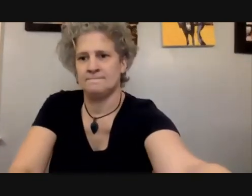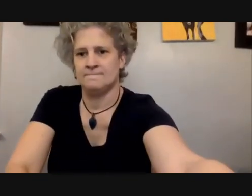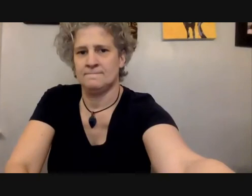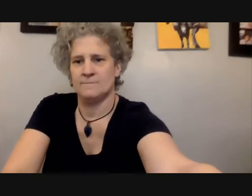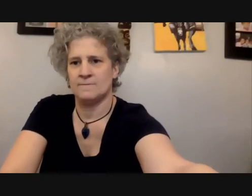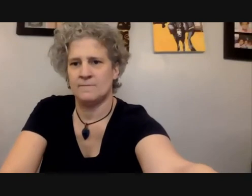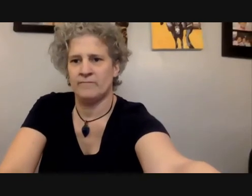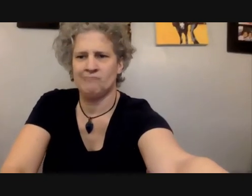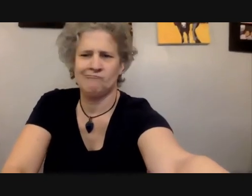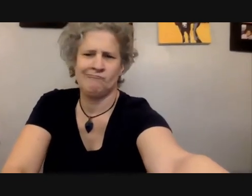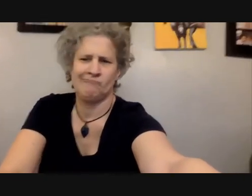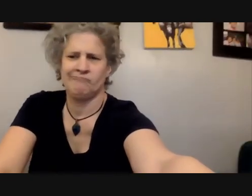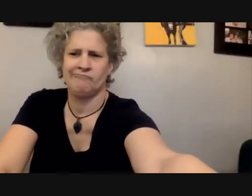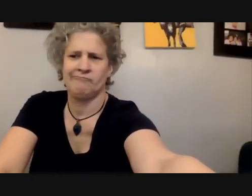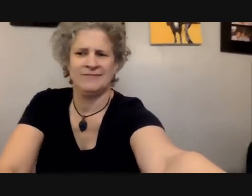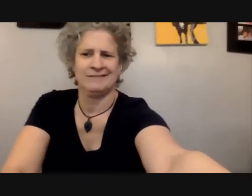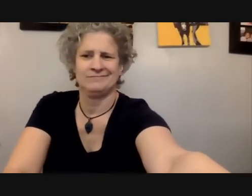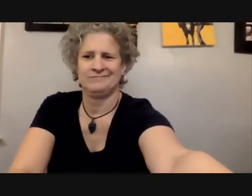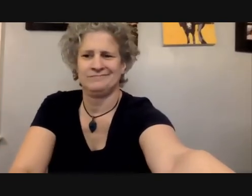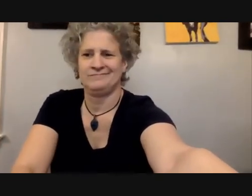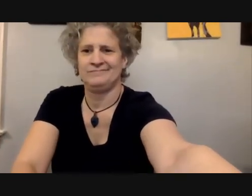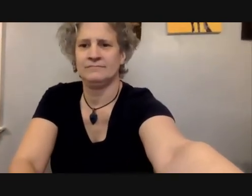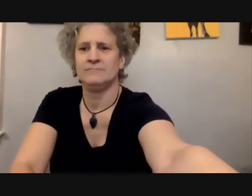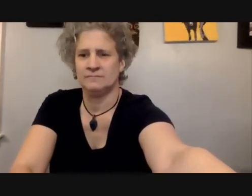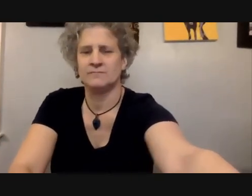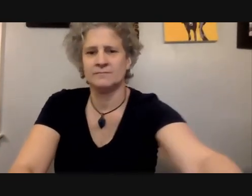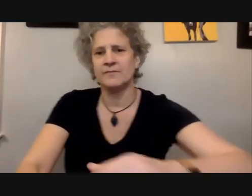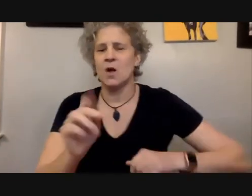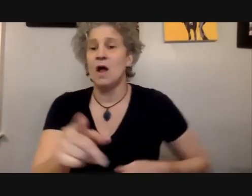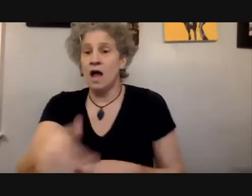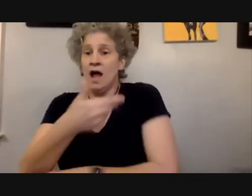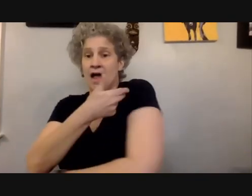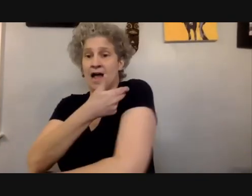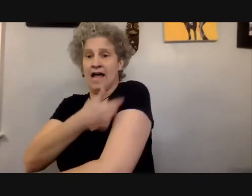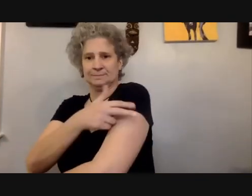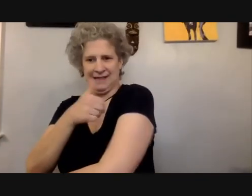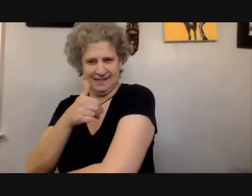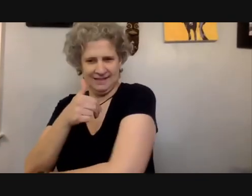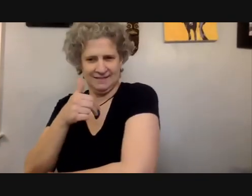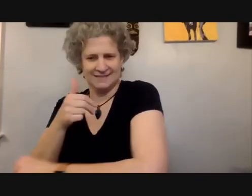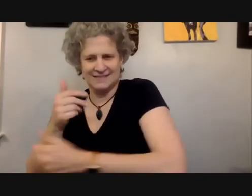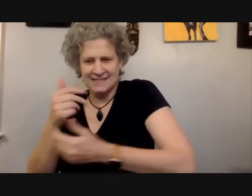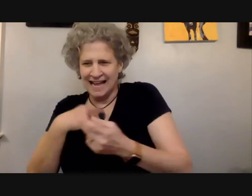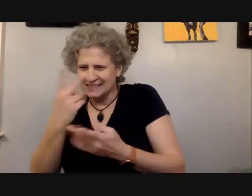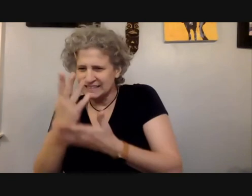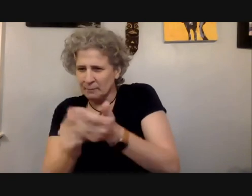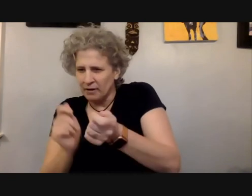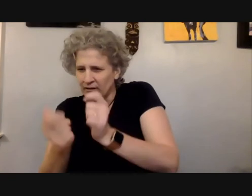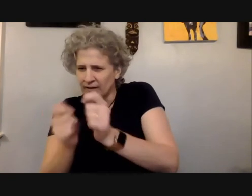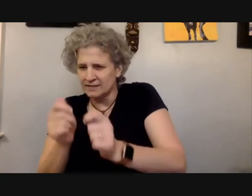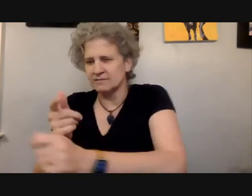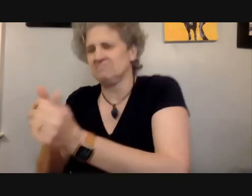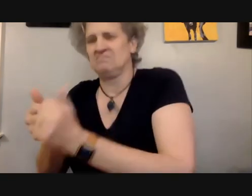So let's start with, I want to make sure everybody can see me. Okay. Sign for